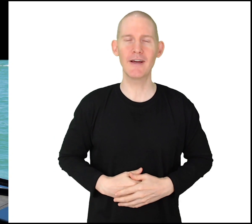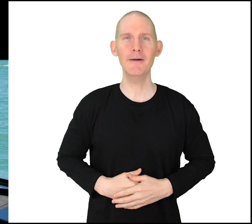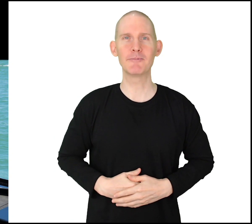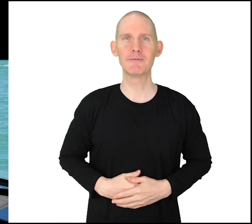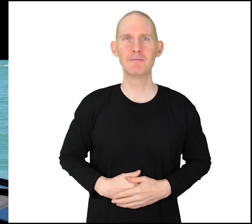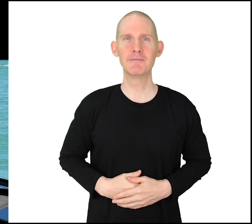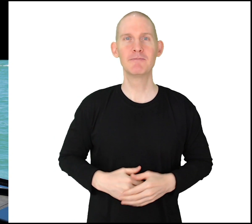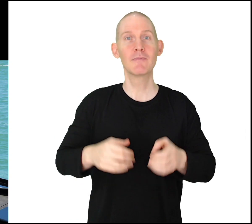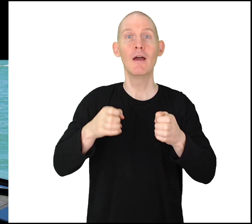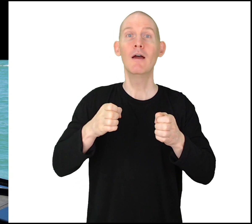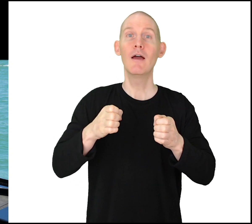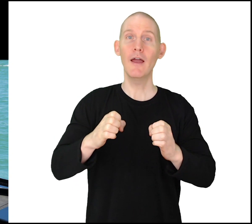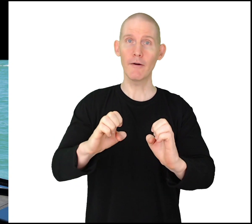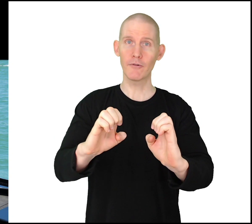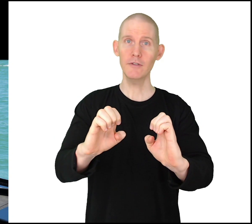times. Effort.